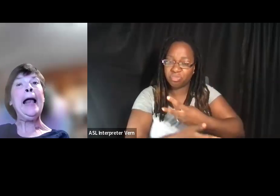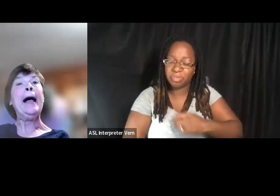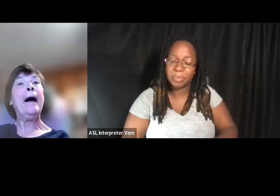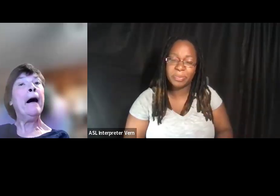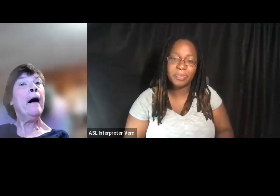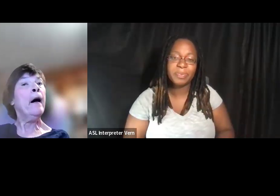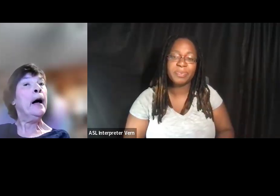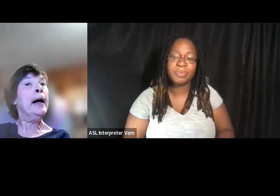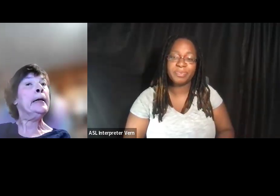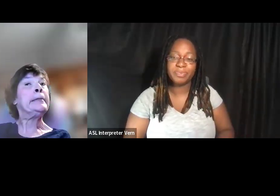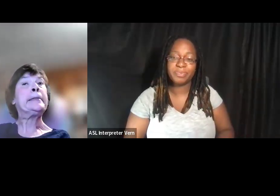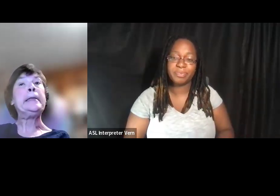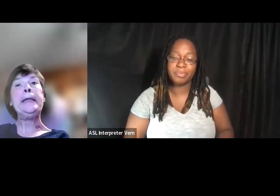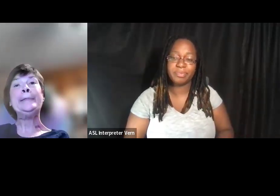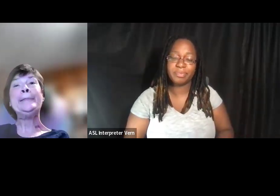He had a